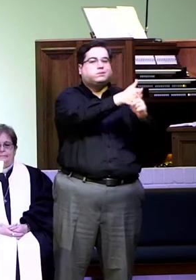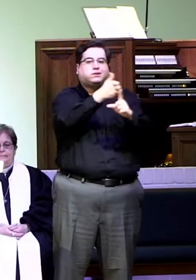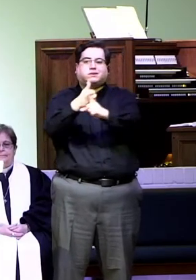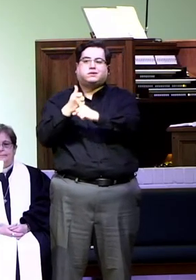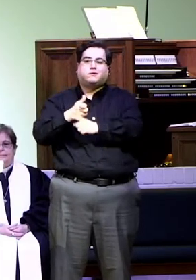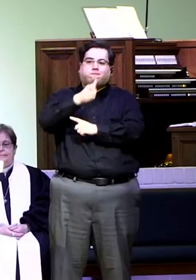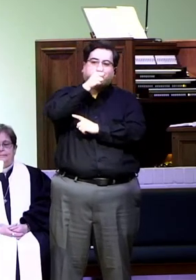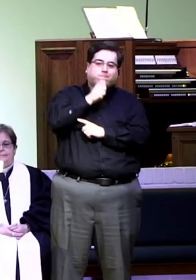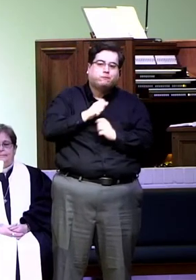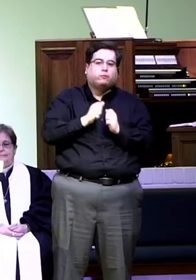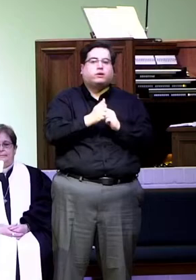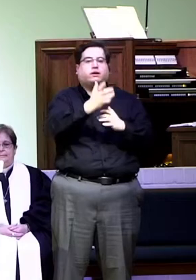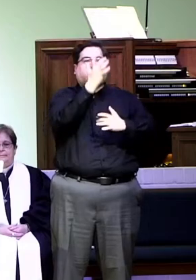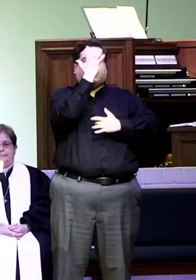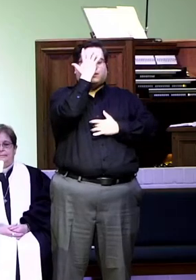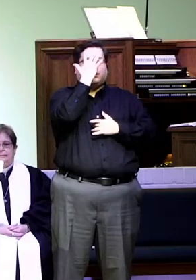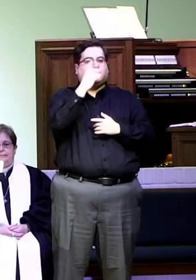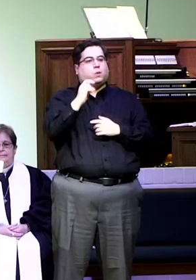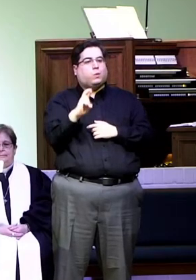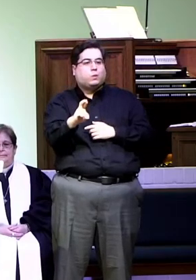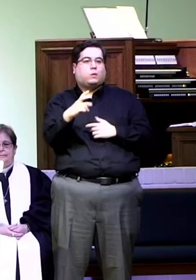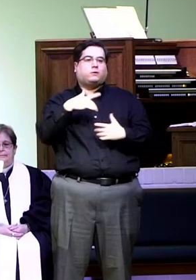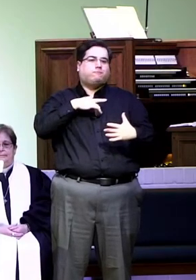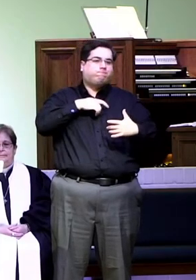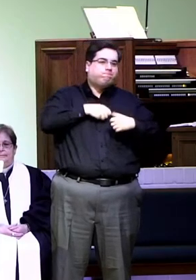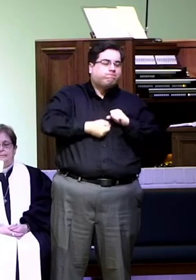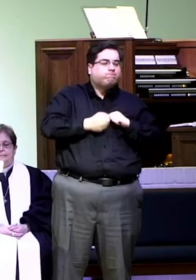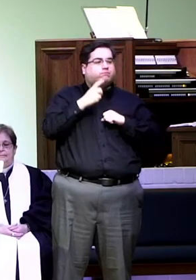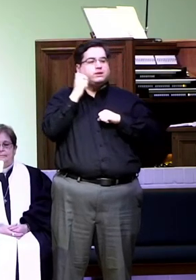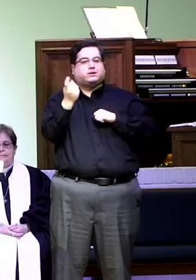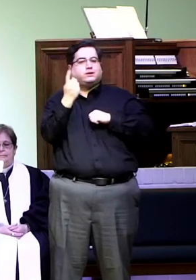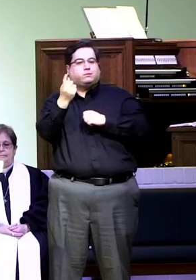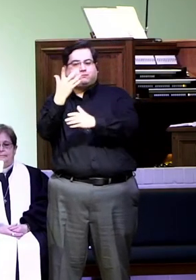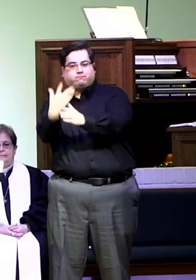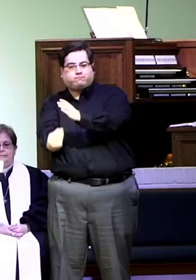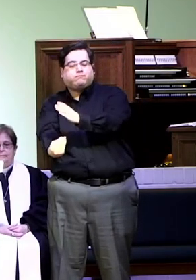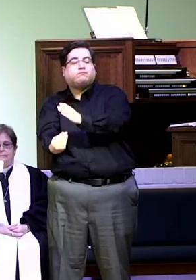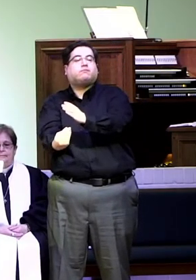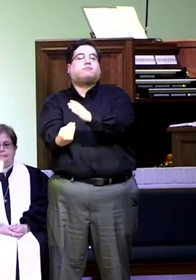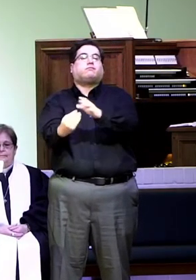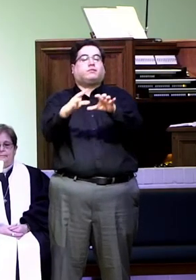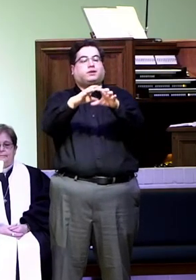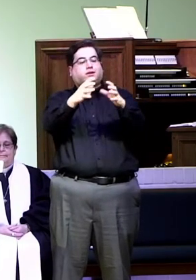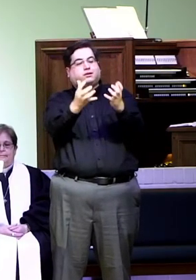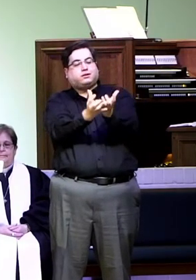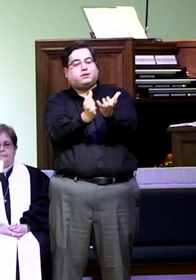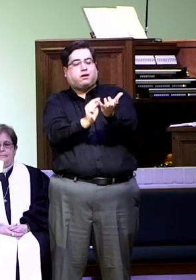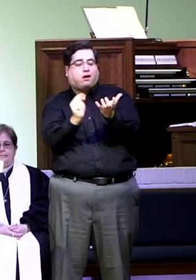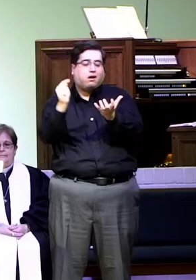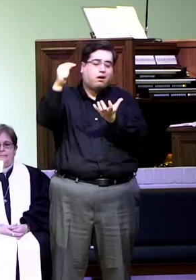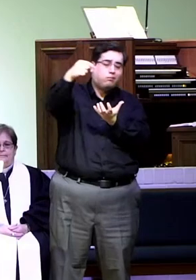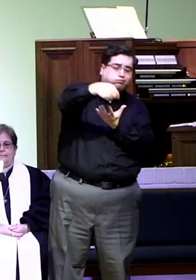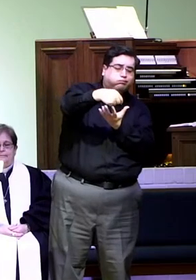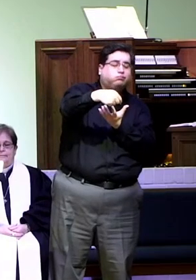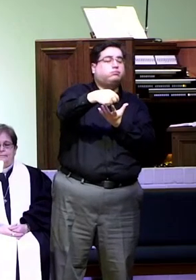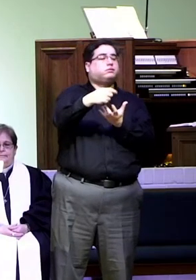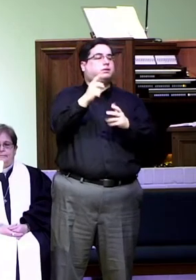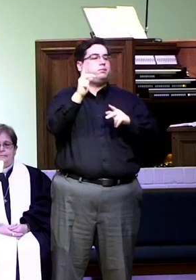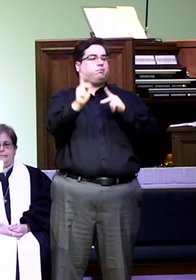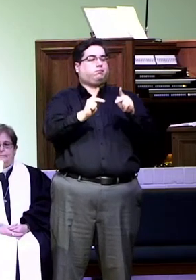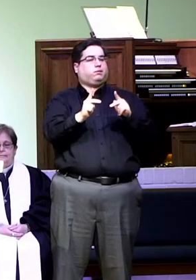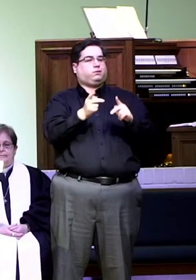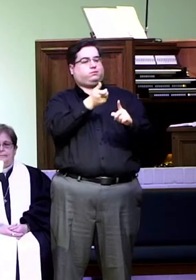illness and loss. And in faraway places on the distant shores, people